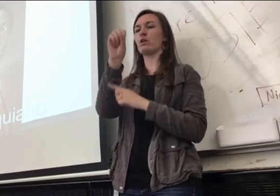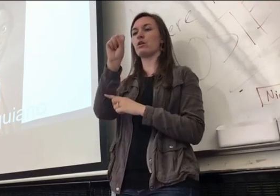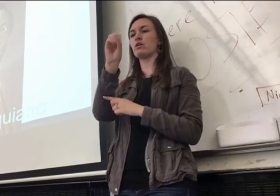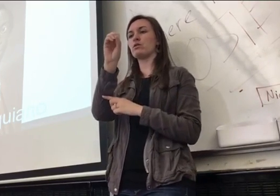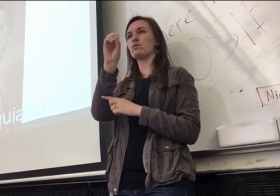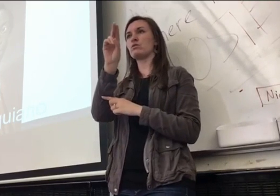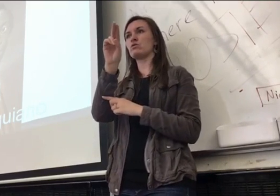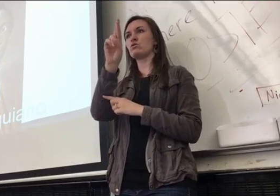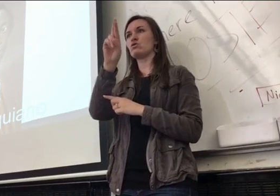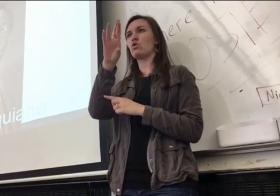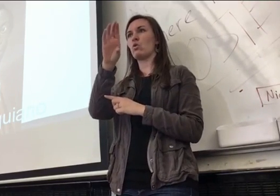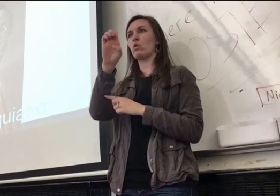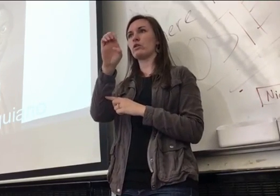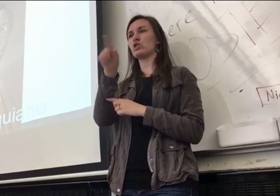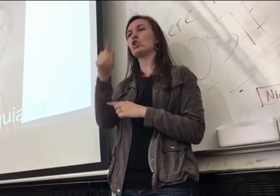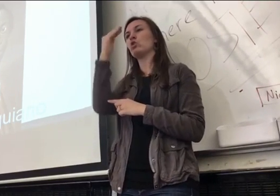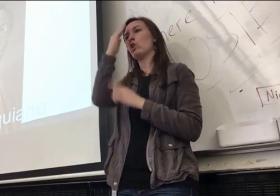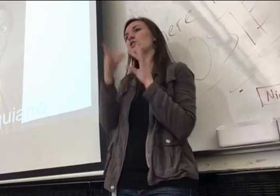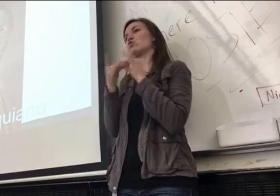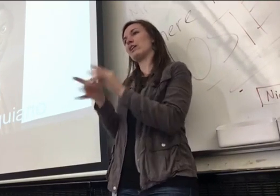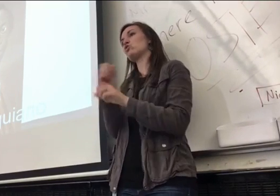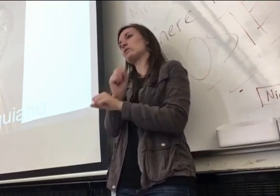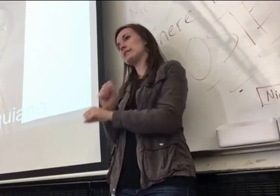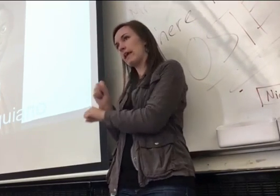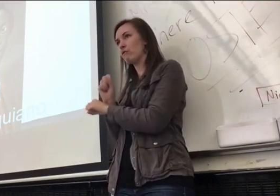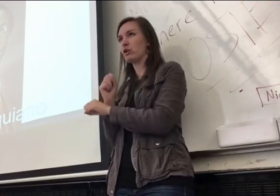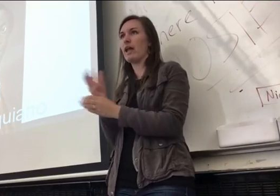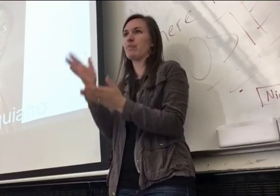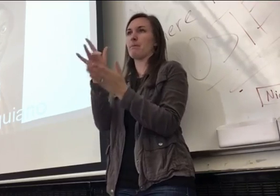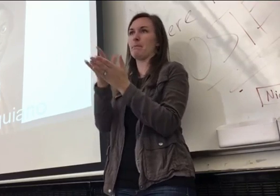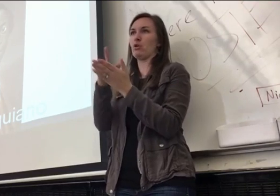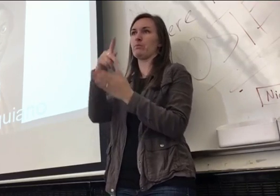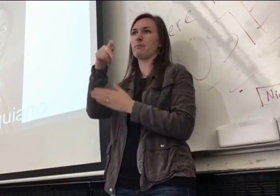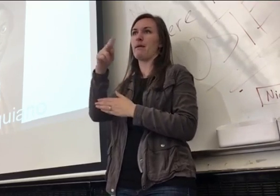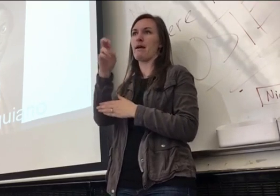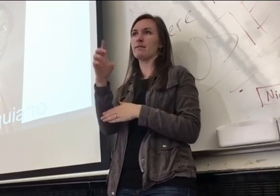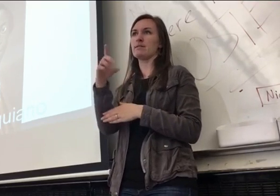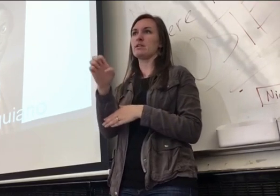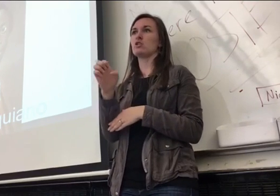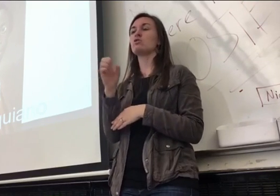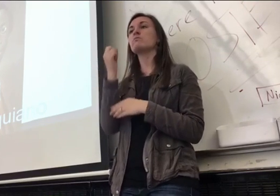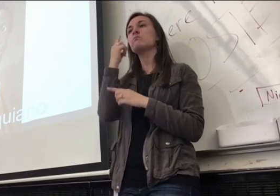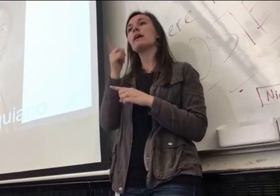was a slave in the late 1700s. He was one of the last people to come over on the